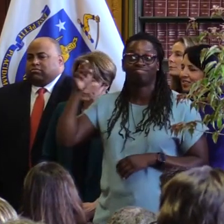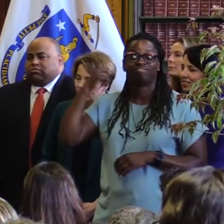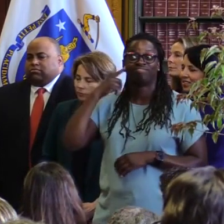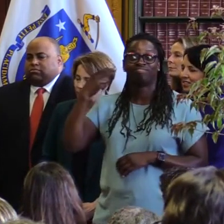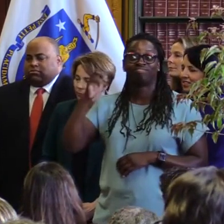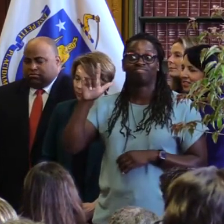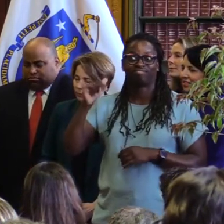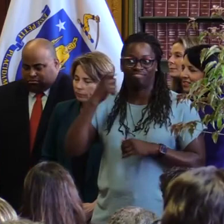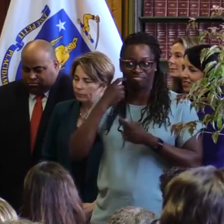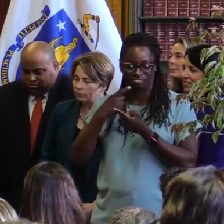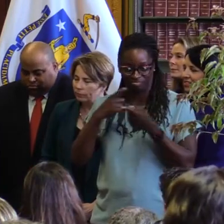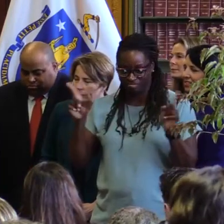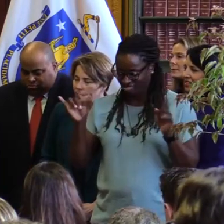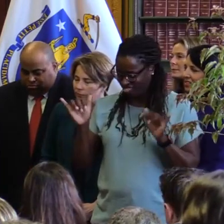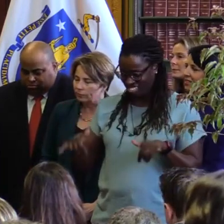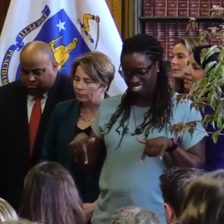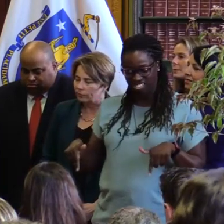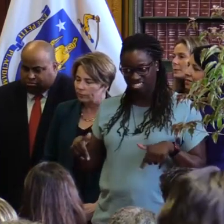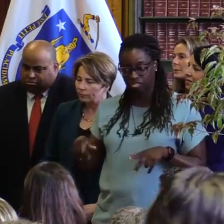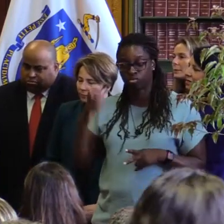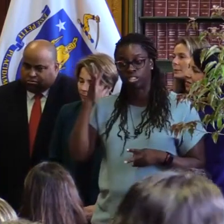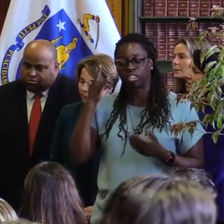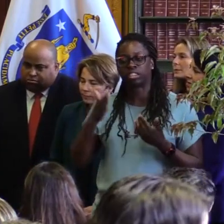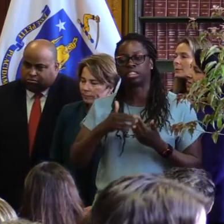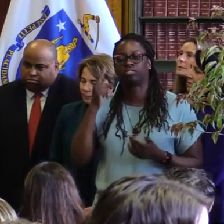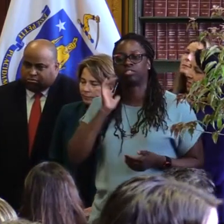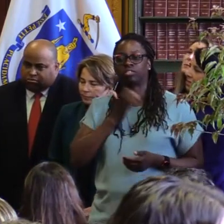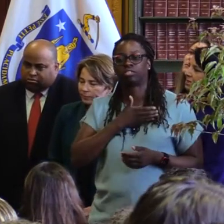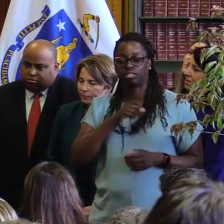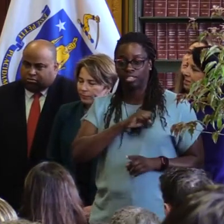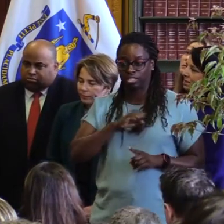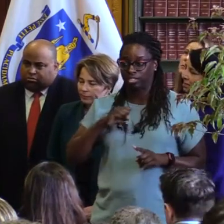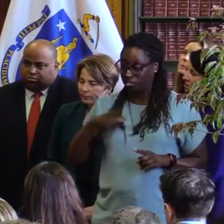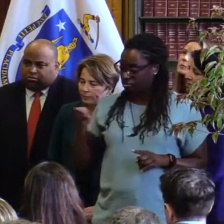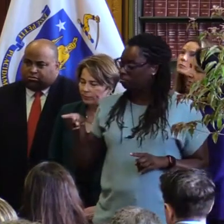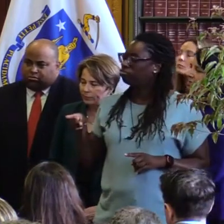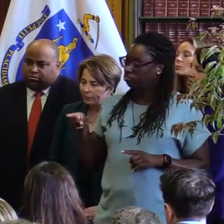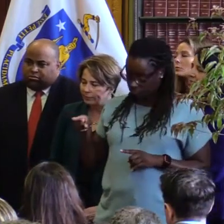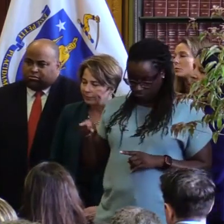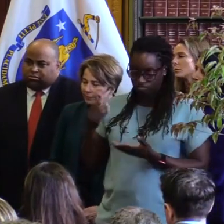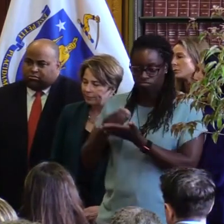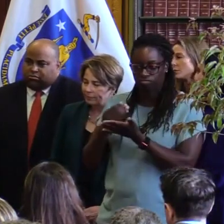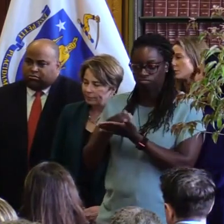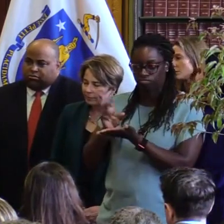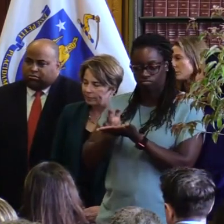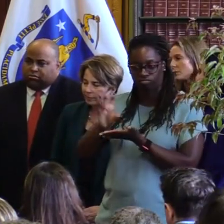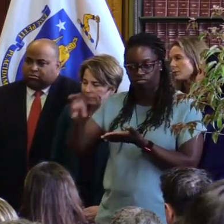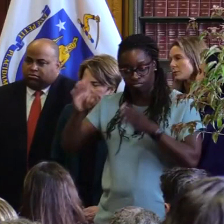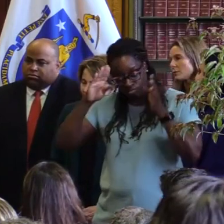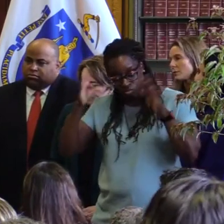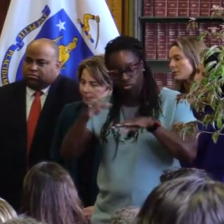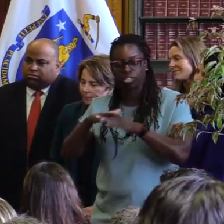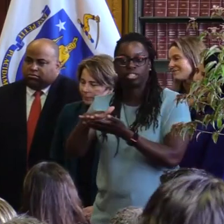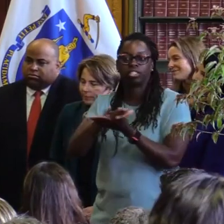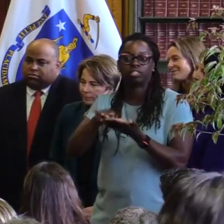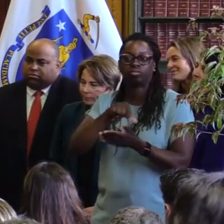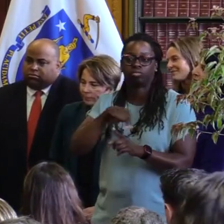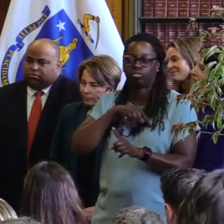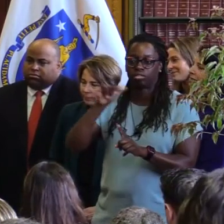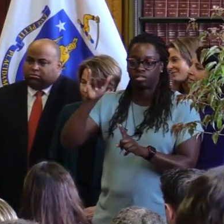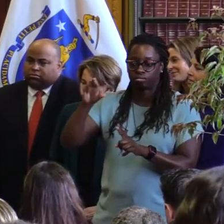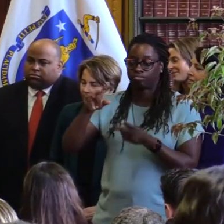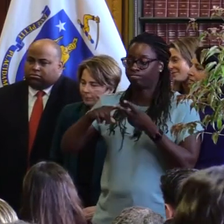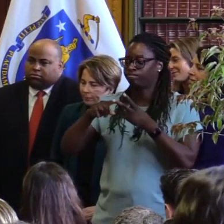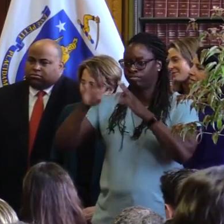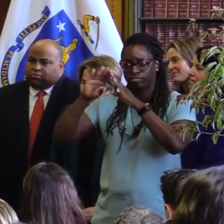to take on the challenge of decarbonizing millions of homes across the Commonwealth. The Senate and